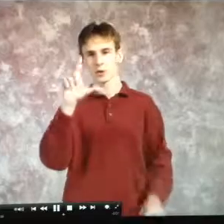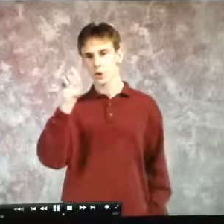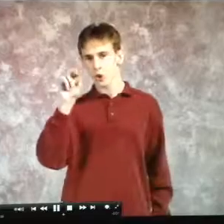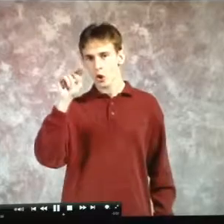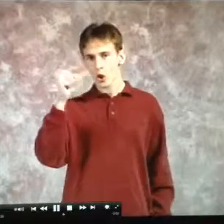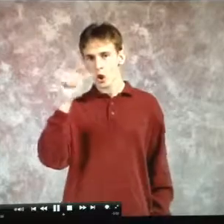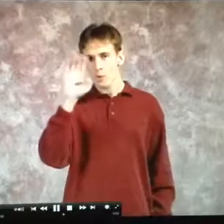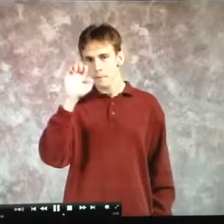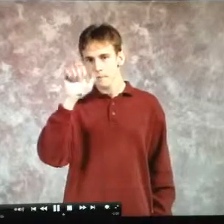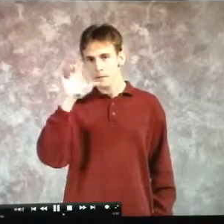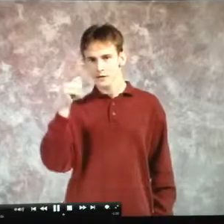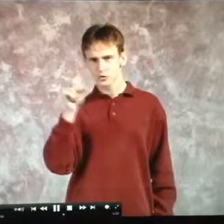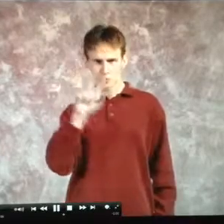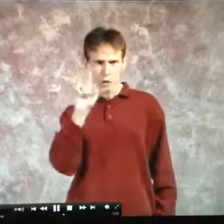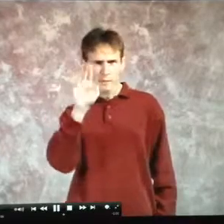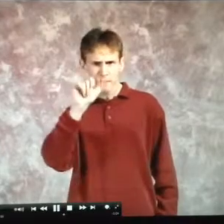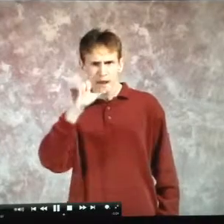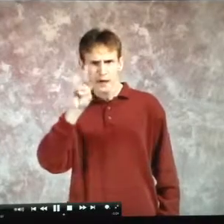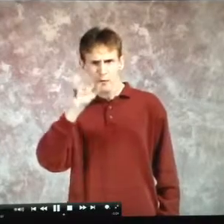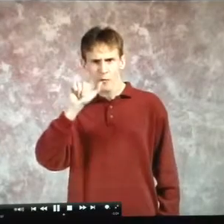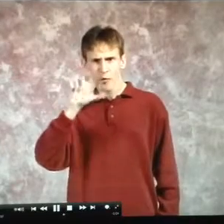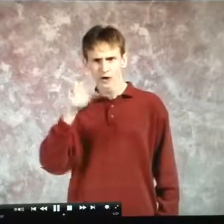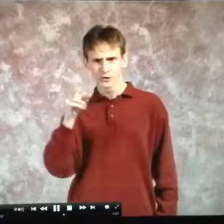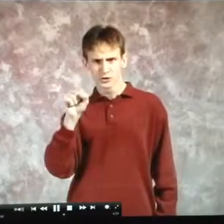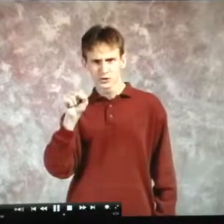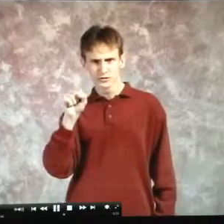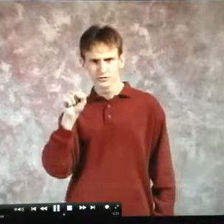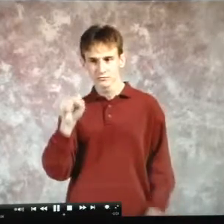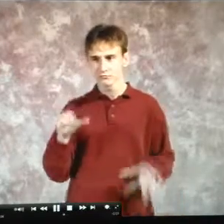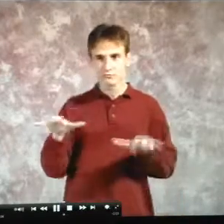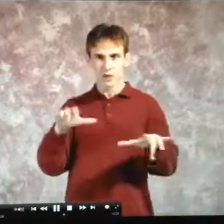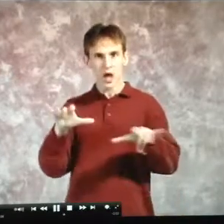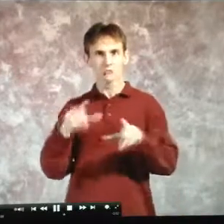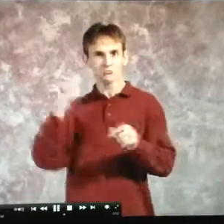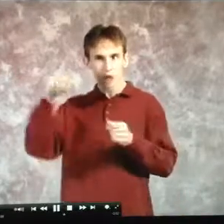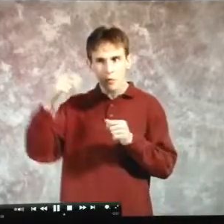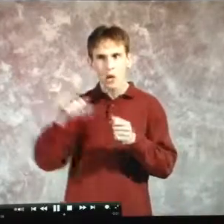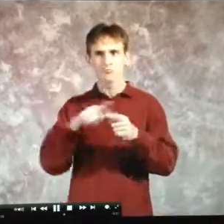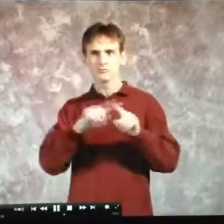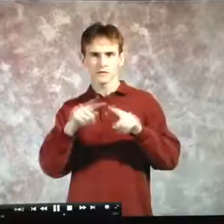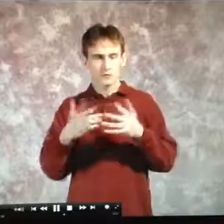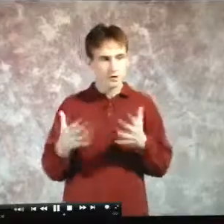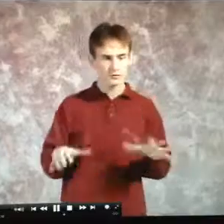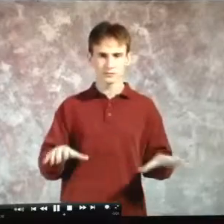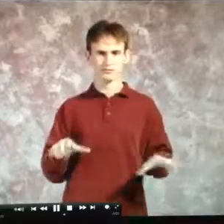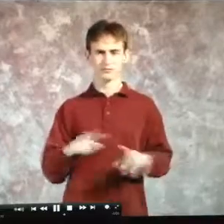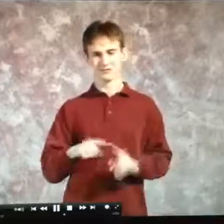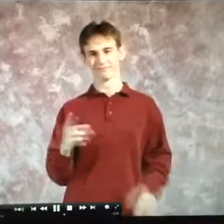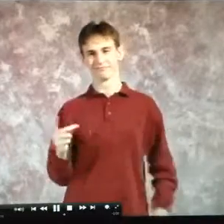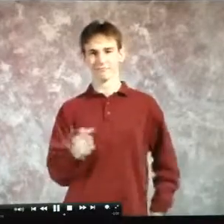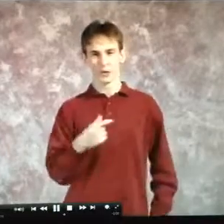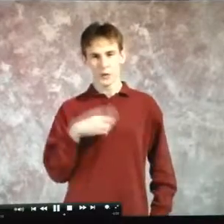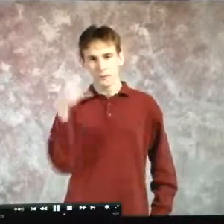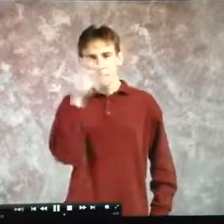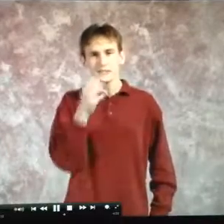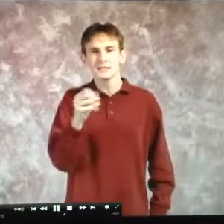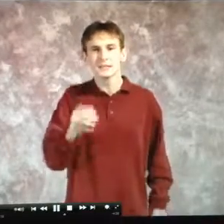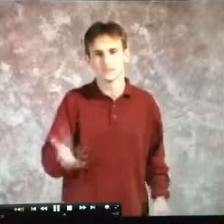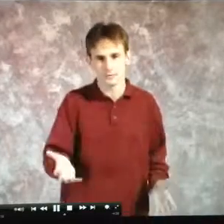Anyways, our group went to Long Beach, and we had cameras and stuff, and I